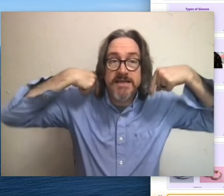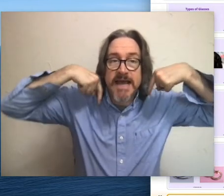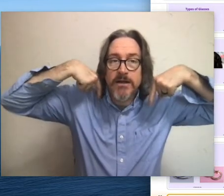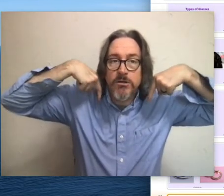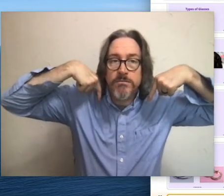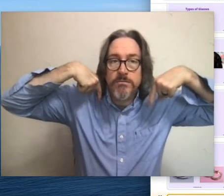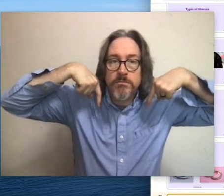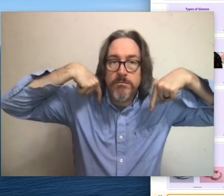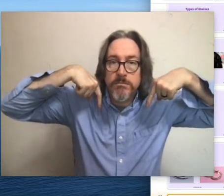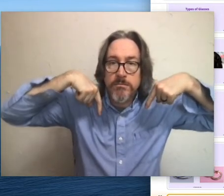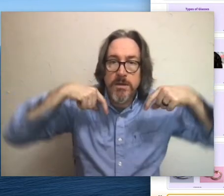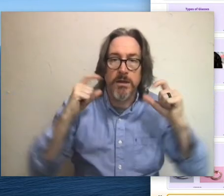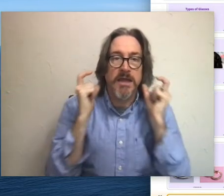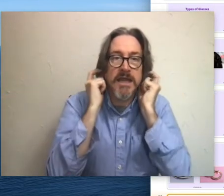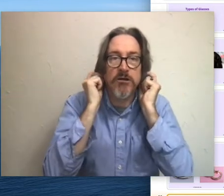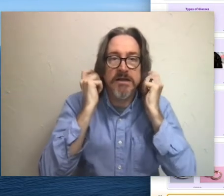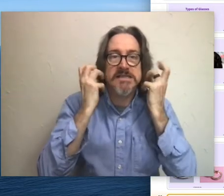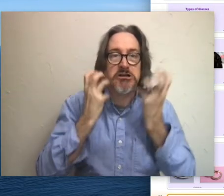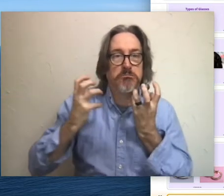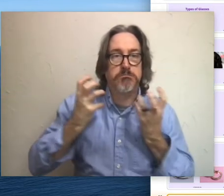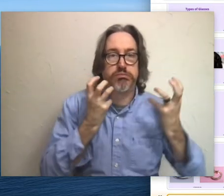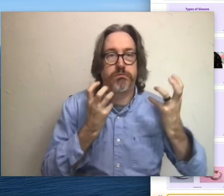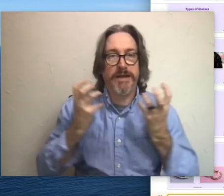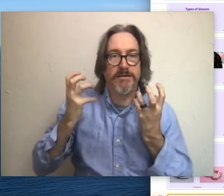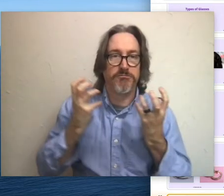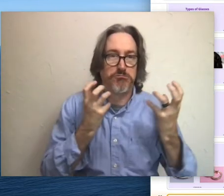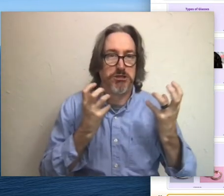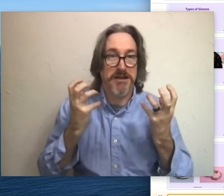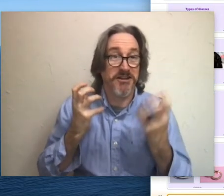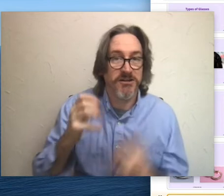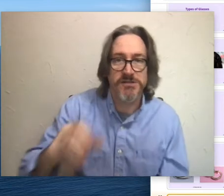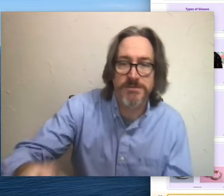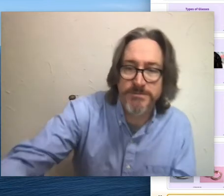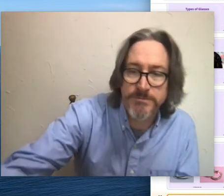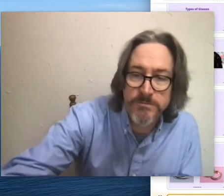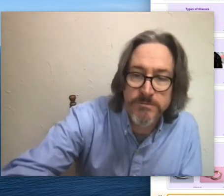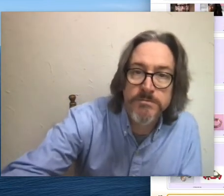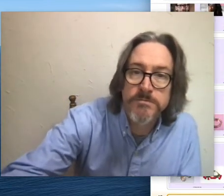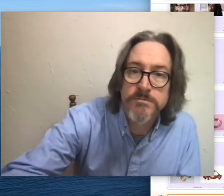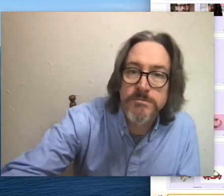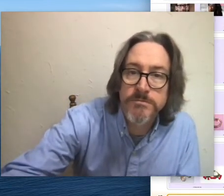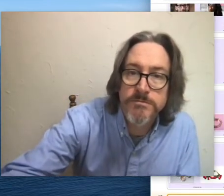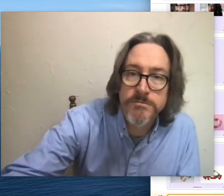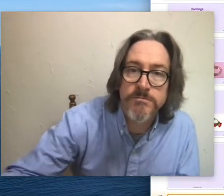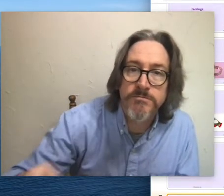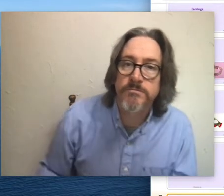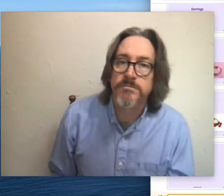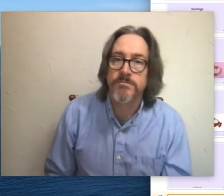earrings that dangle, earrings that are big chandeliers.